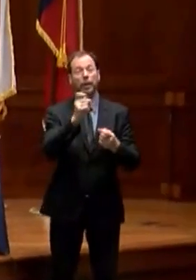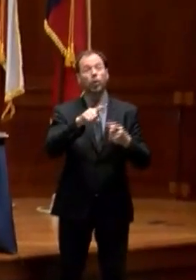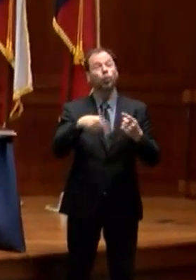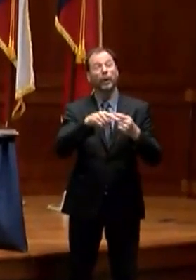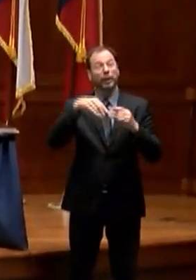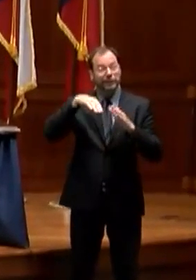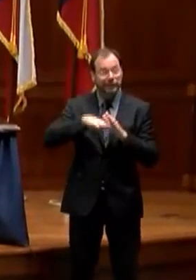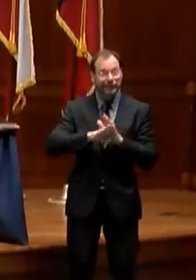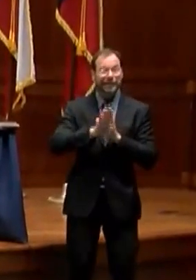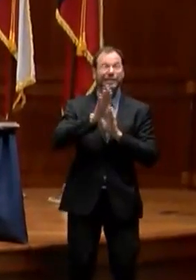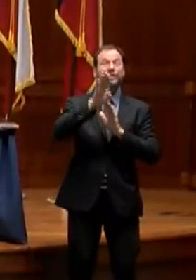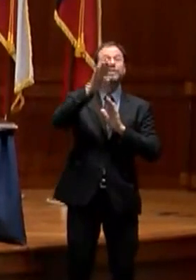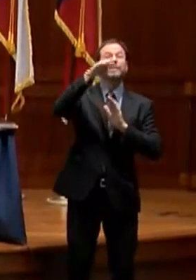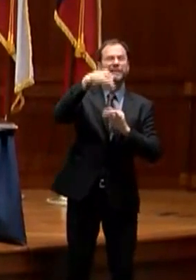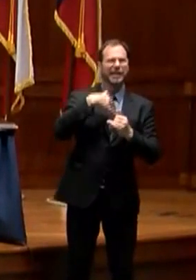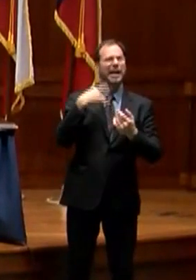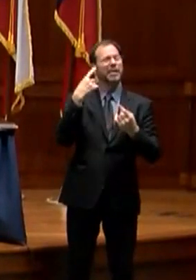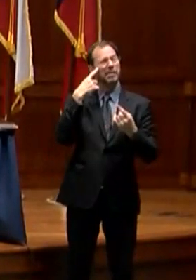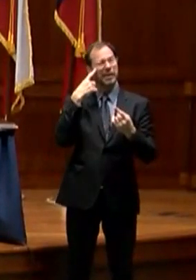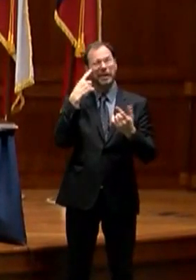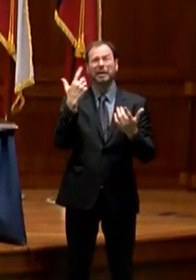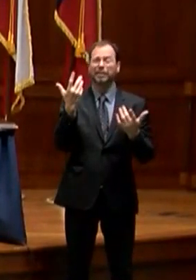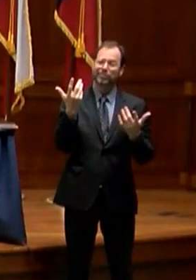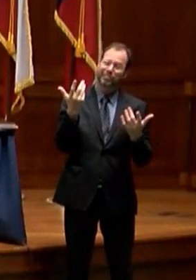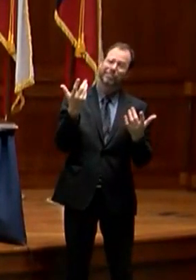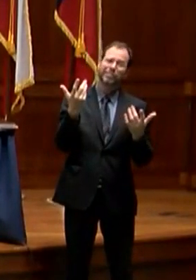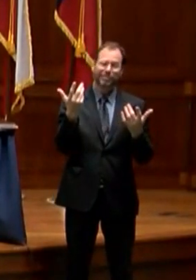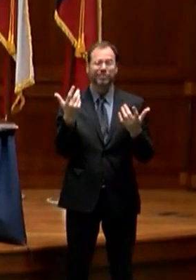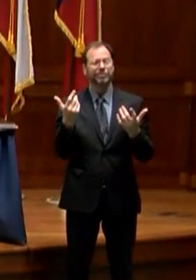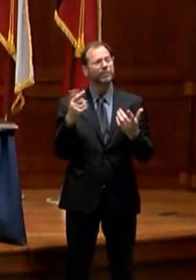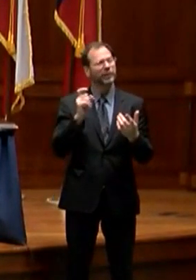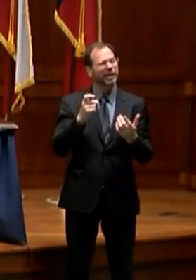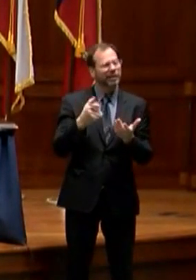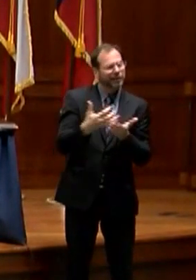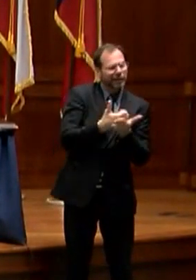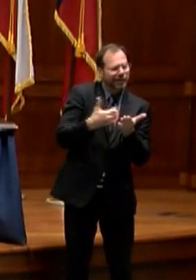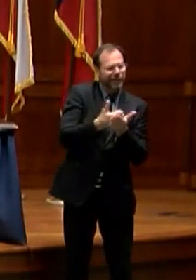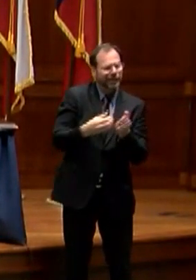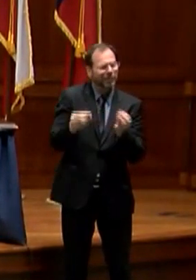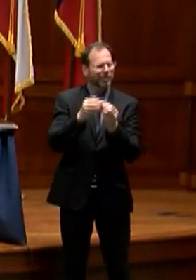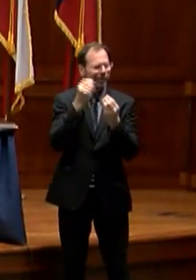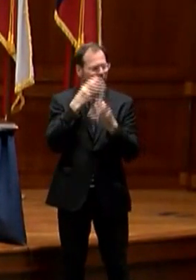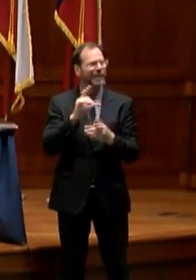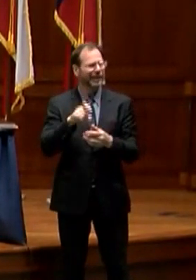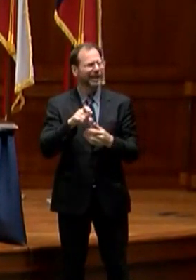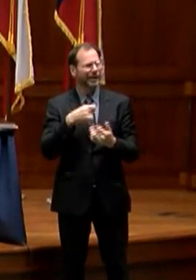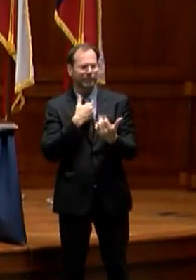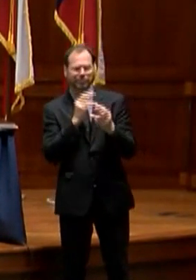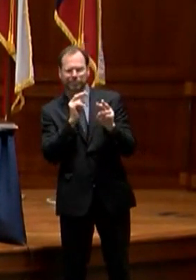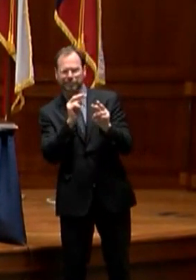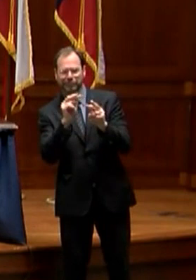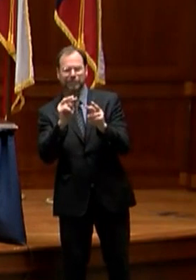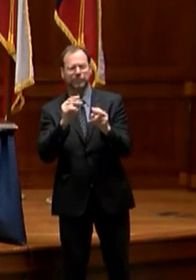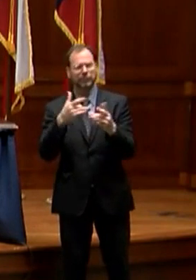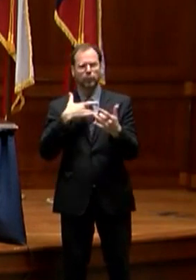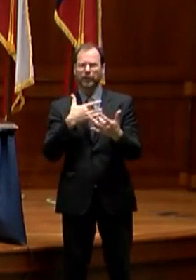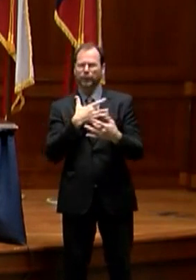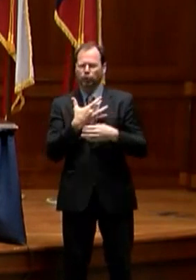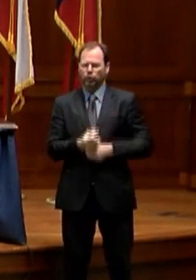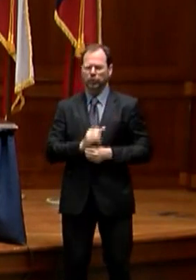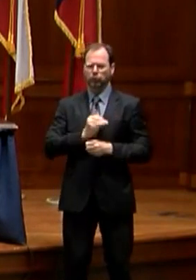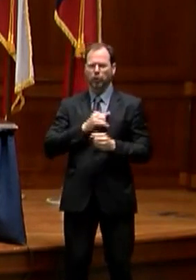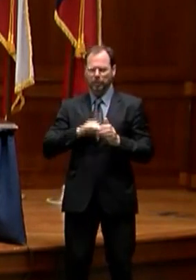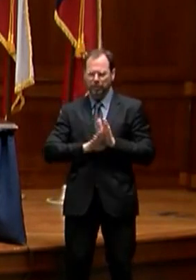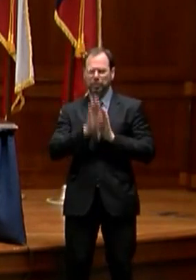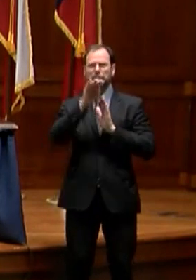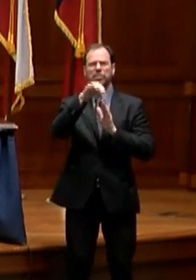peak? And I think the answer to that is we want to see more data. We want to know that we have confidence in the trends. So, for example,